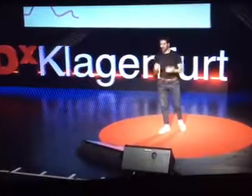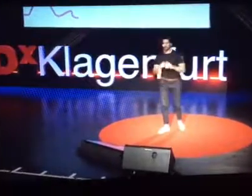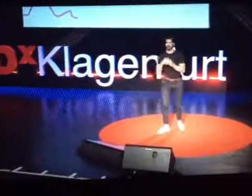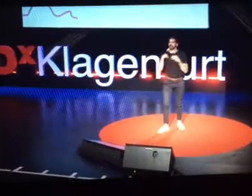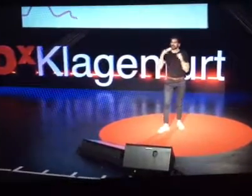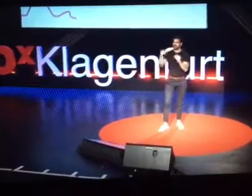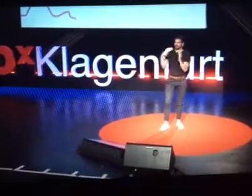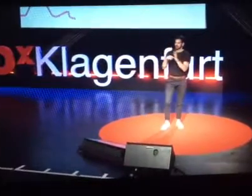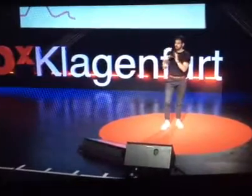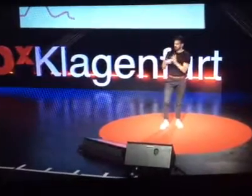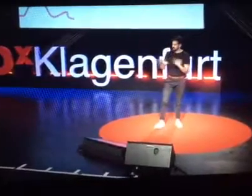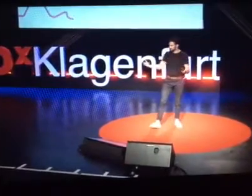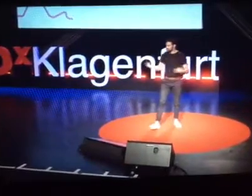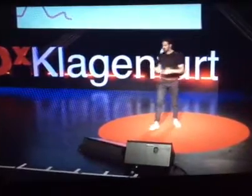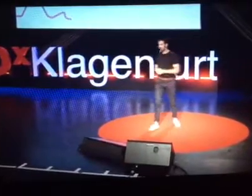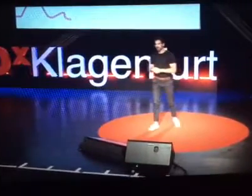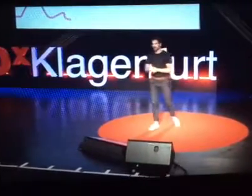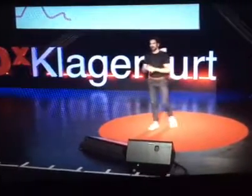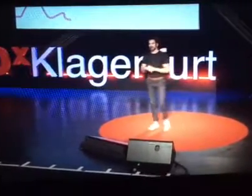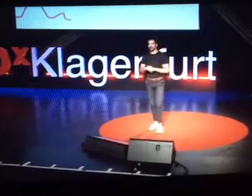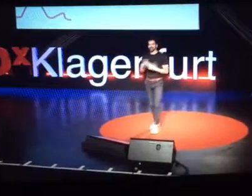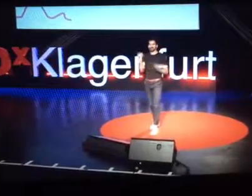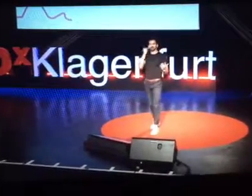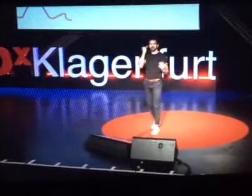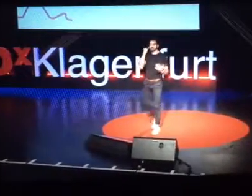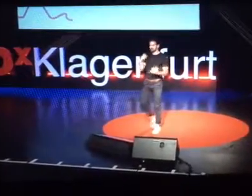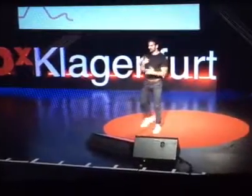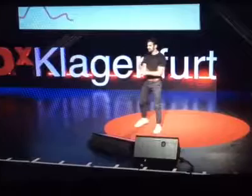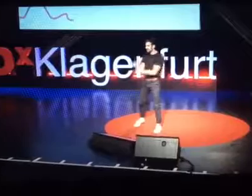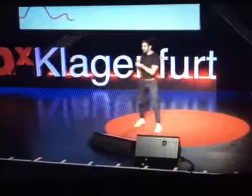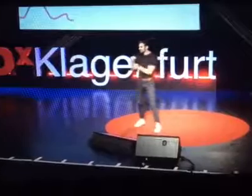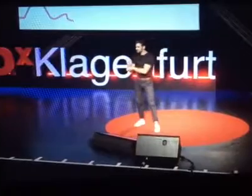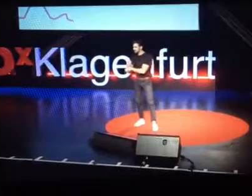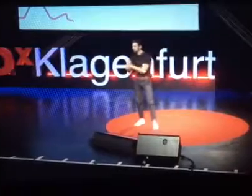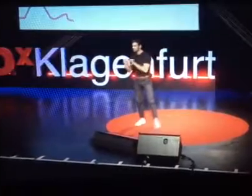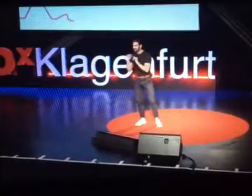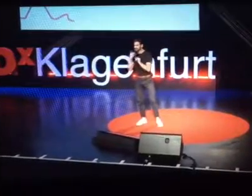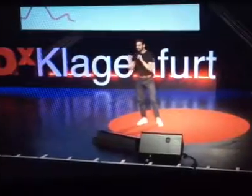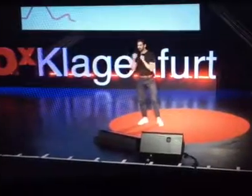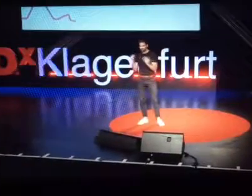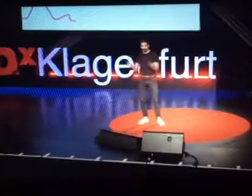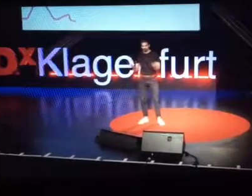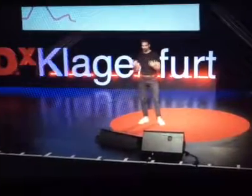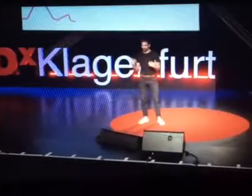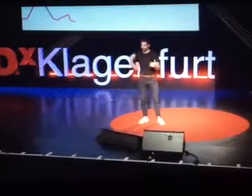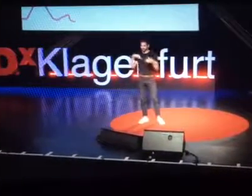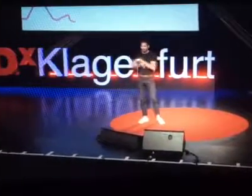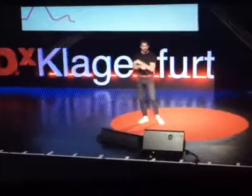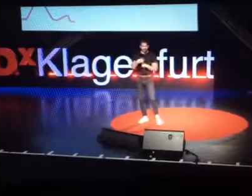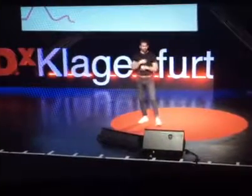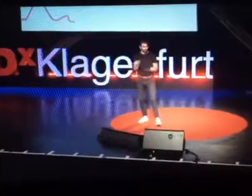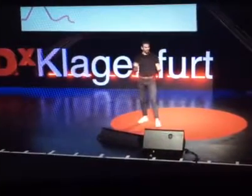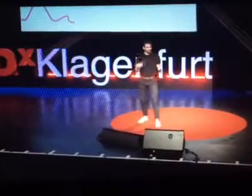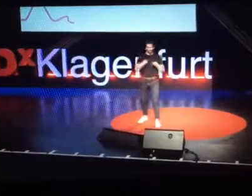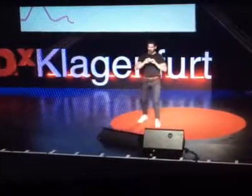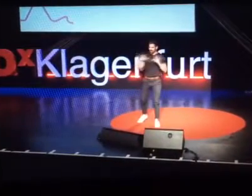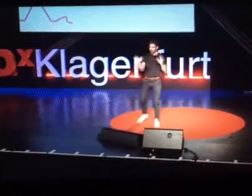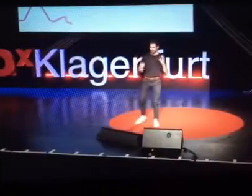deaf person. So let me give you an example here. If I got a job interview and I went into